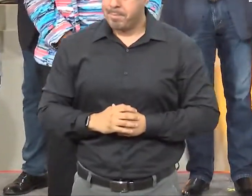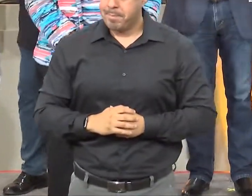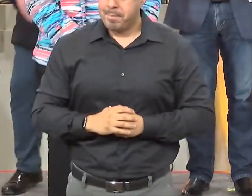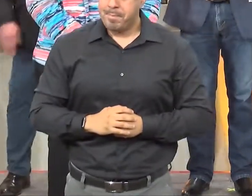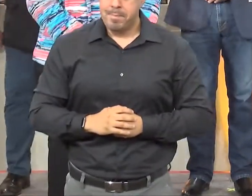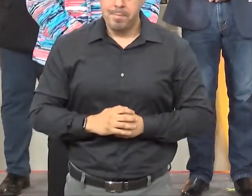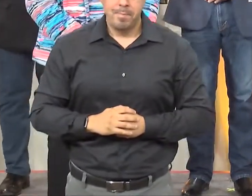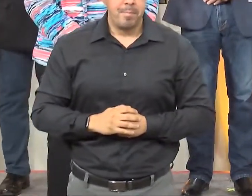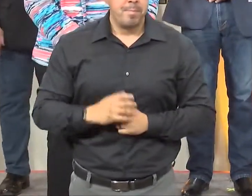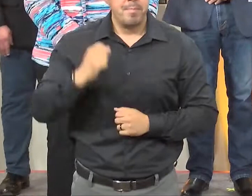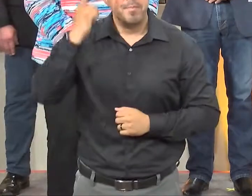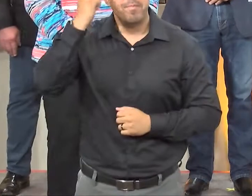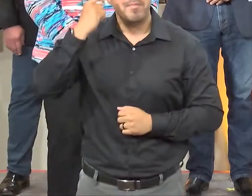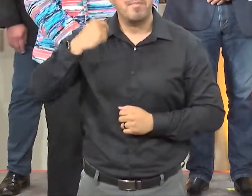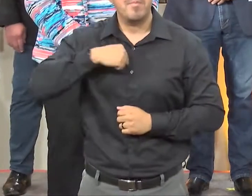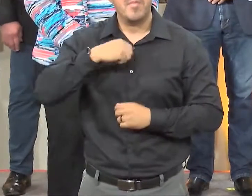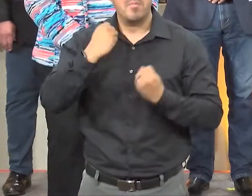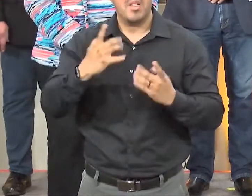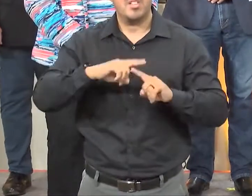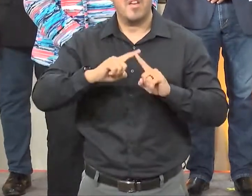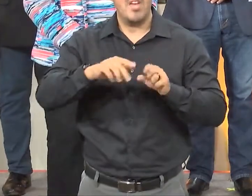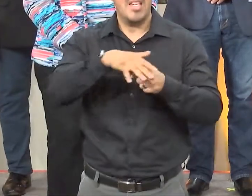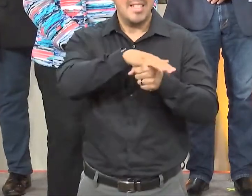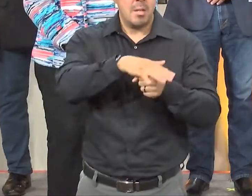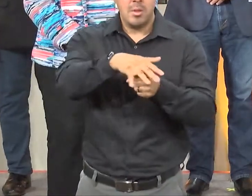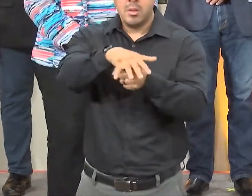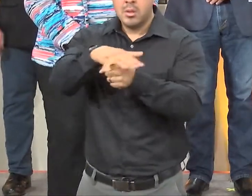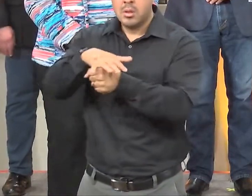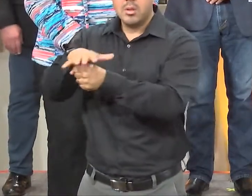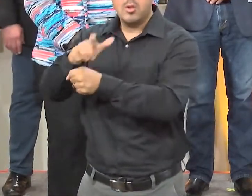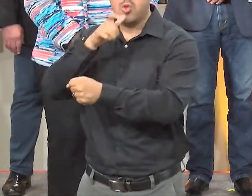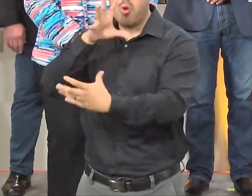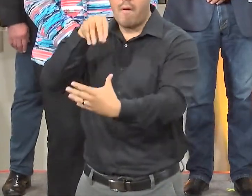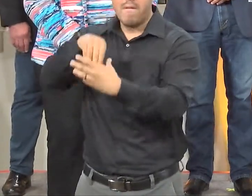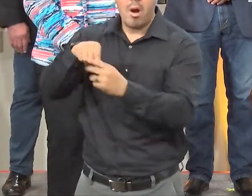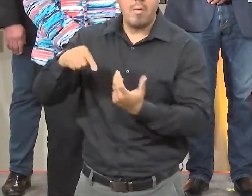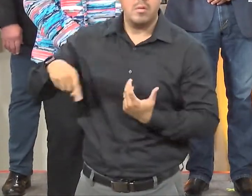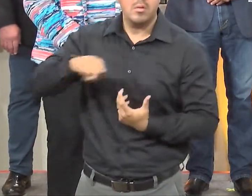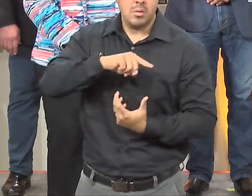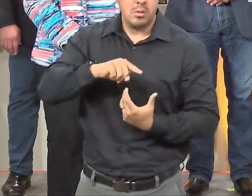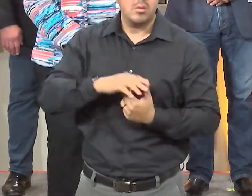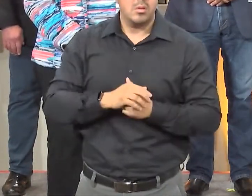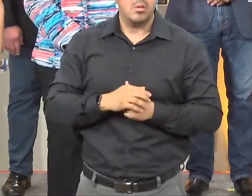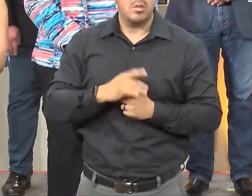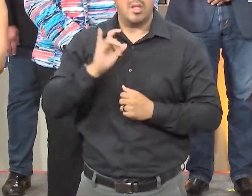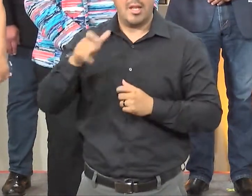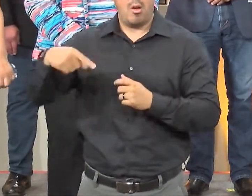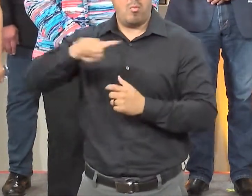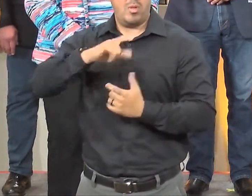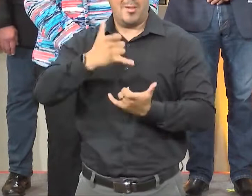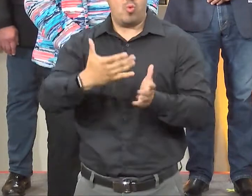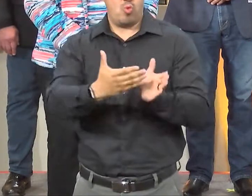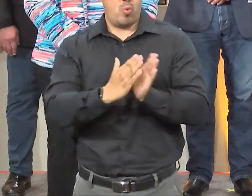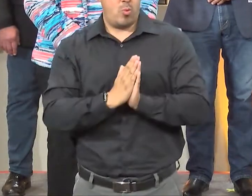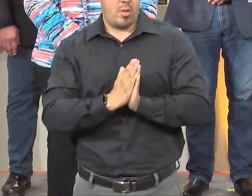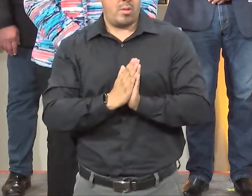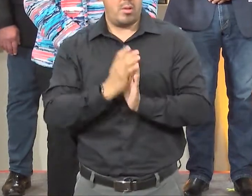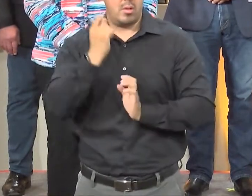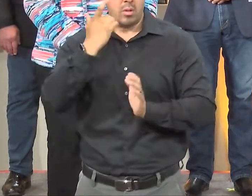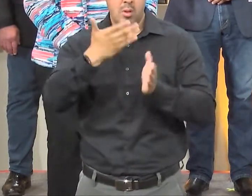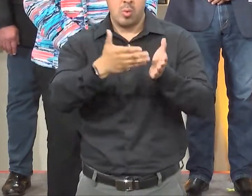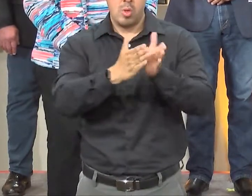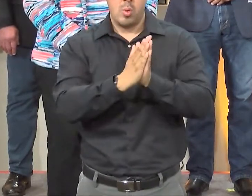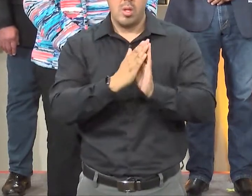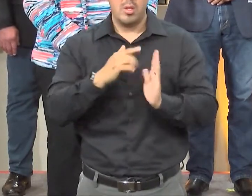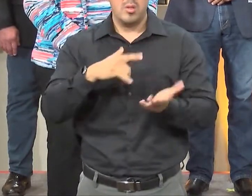So as you can see, these are a number of neighborhoods that are involved. They are part of this request. And again, the request